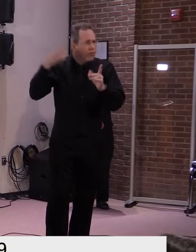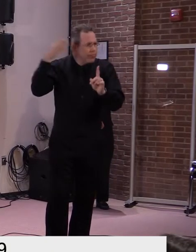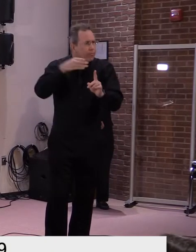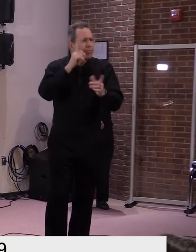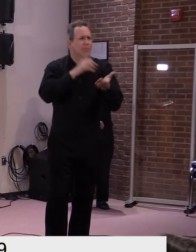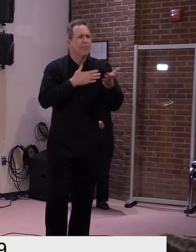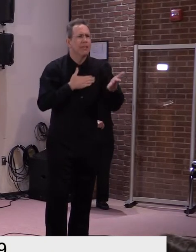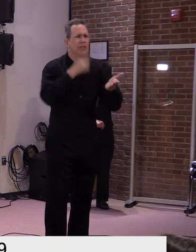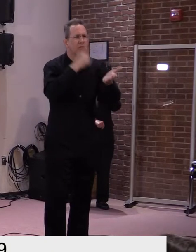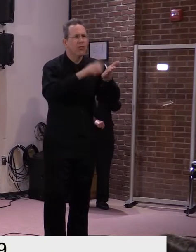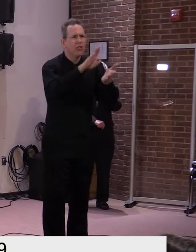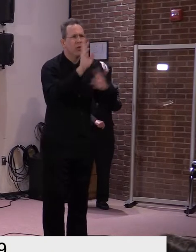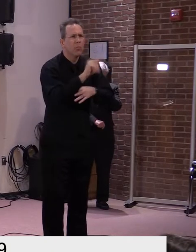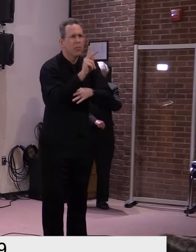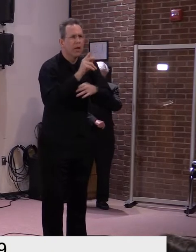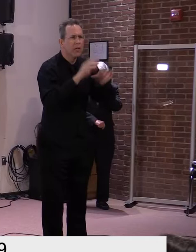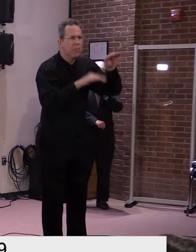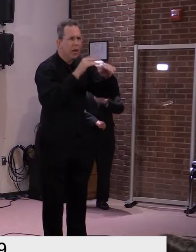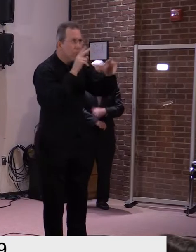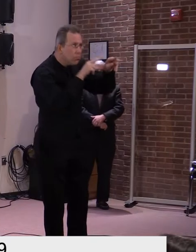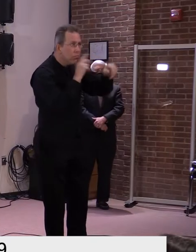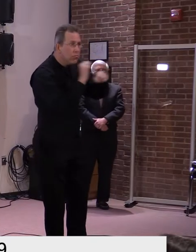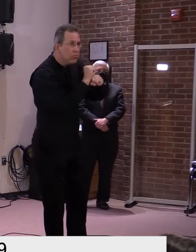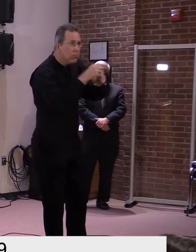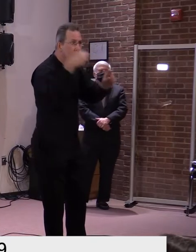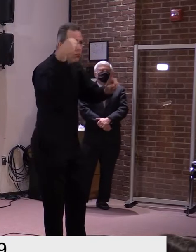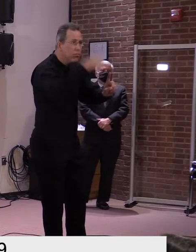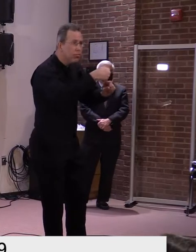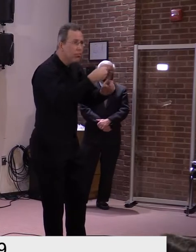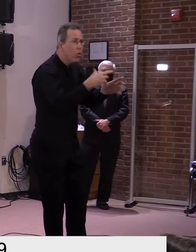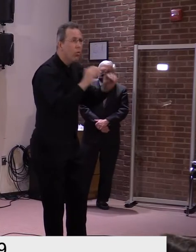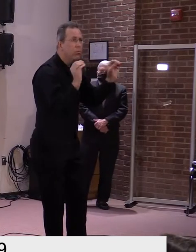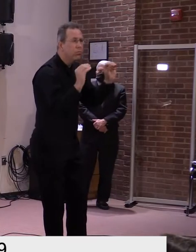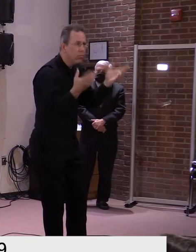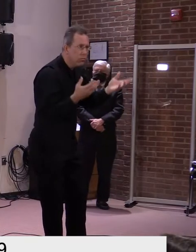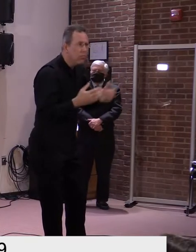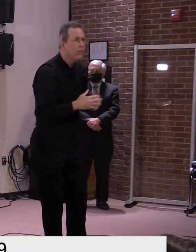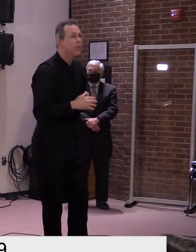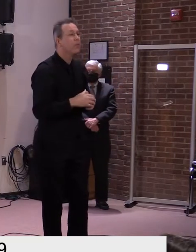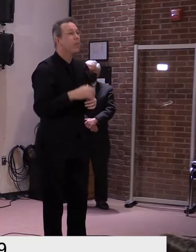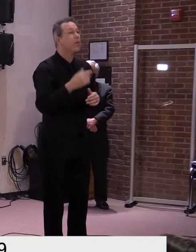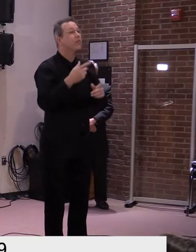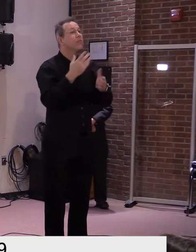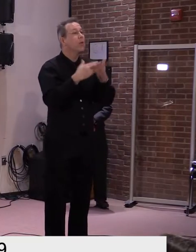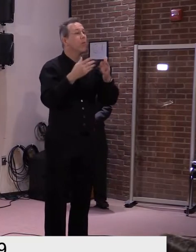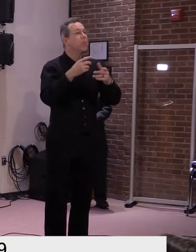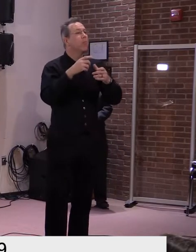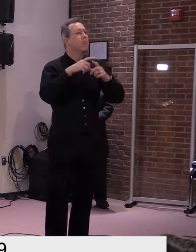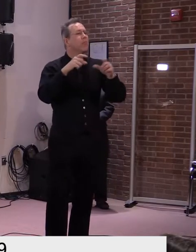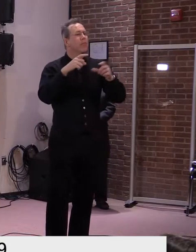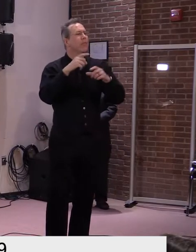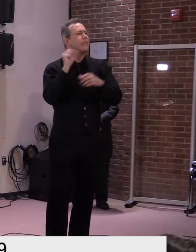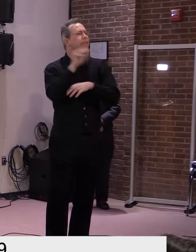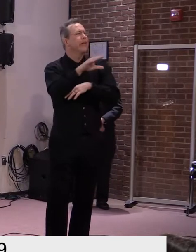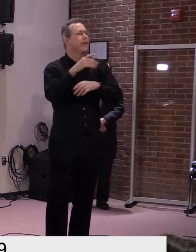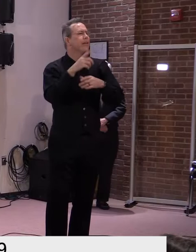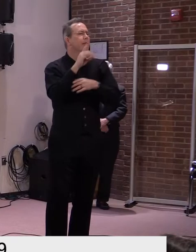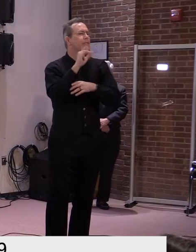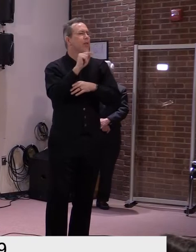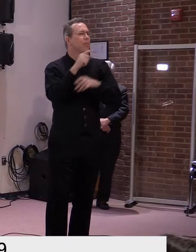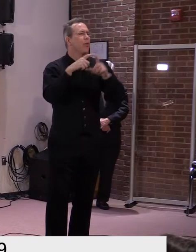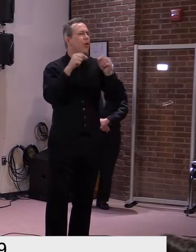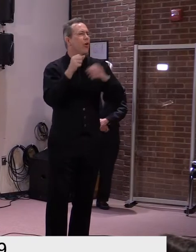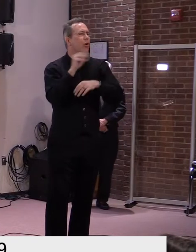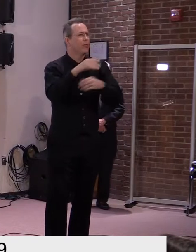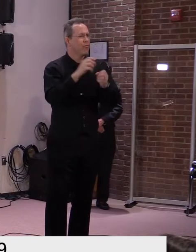arrived. Checks or prepaid debit cards for others will be mailed by the IRS through the United States Postal